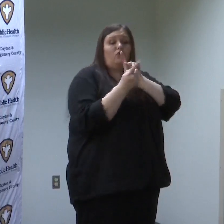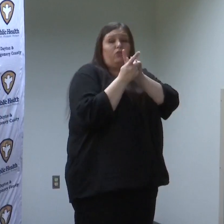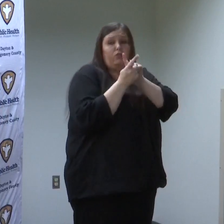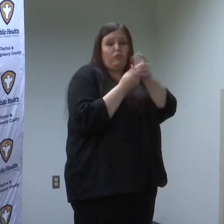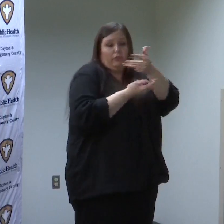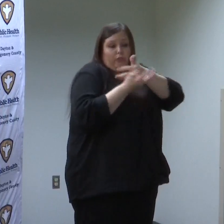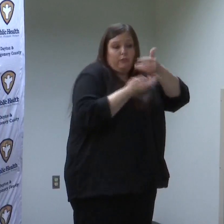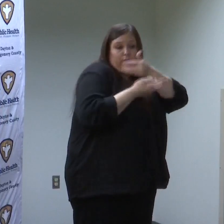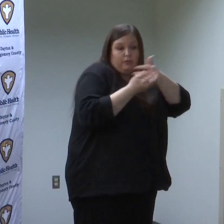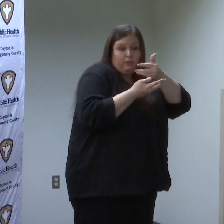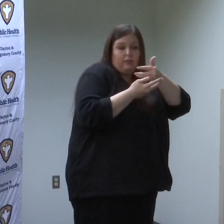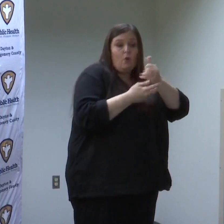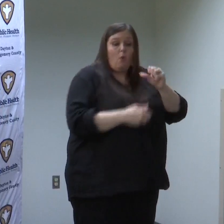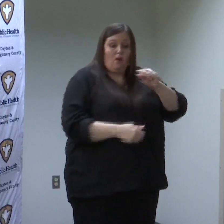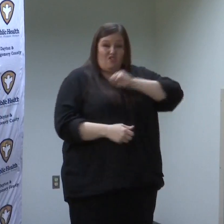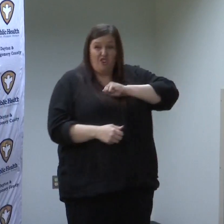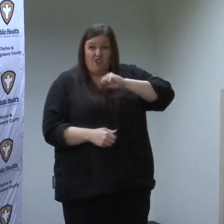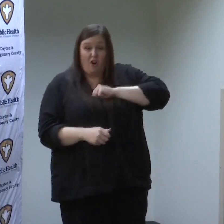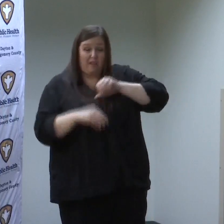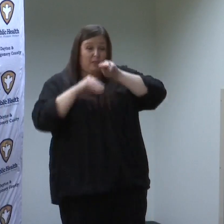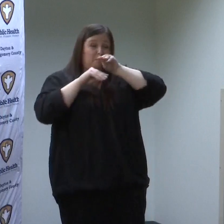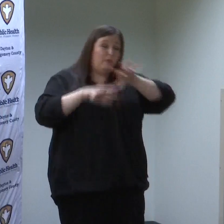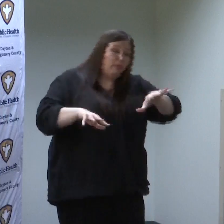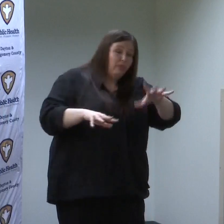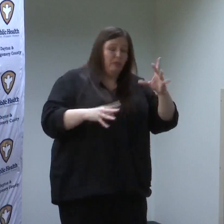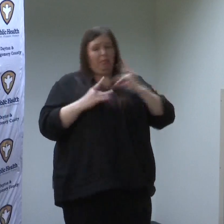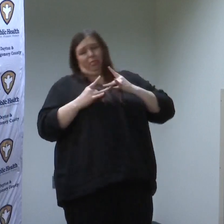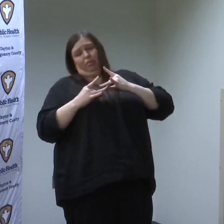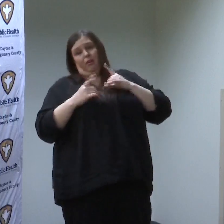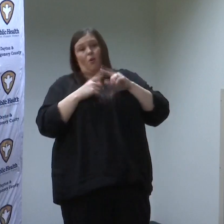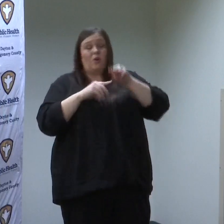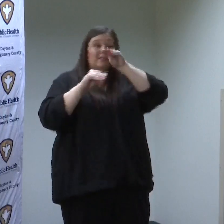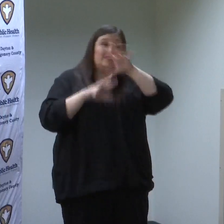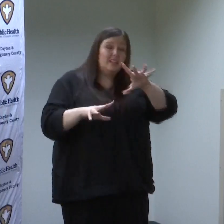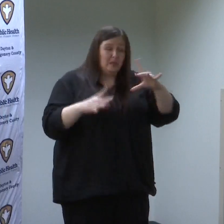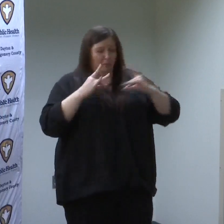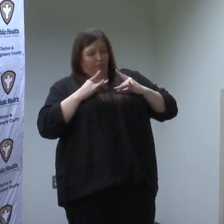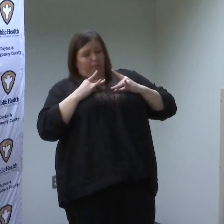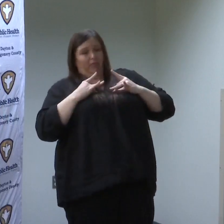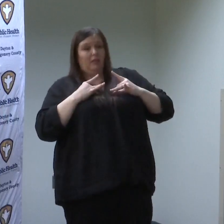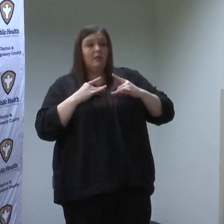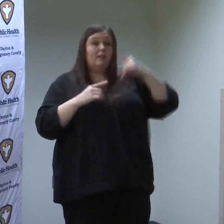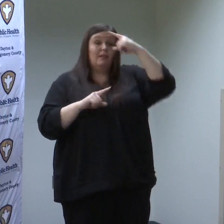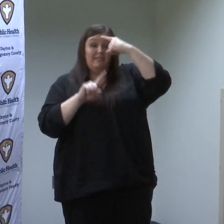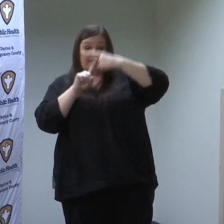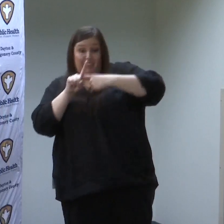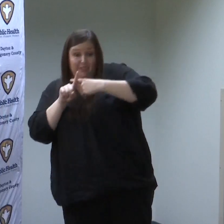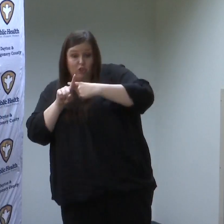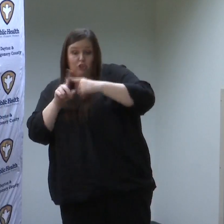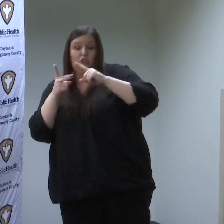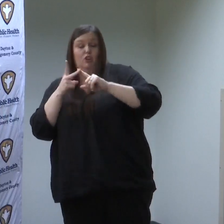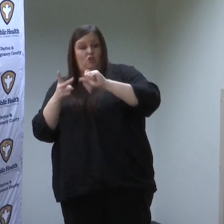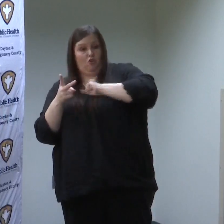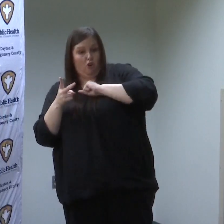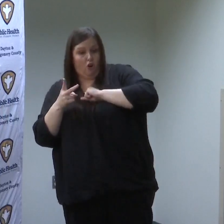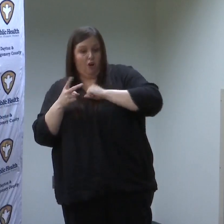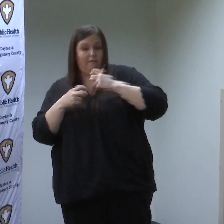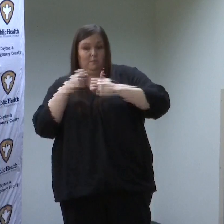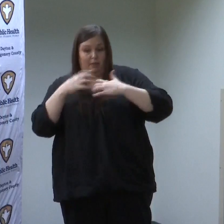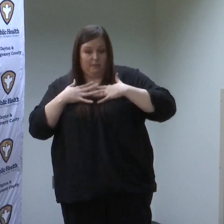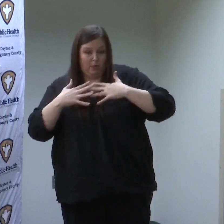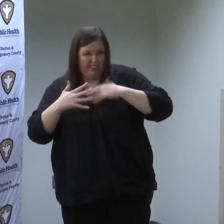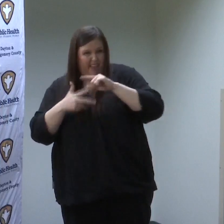contact, respiratory droplet. We know the symptoms. fever, cough, shortness of breath. We know what to